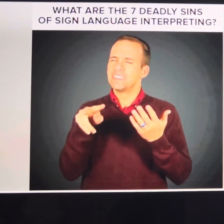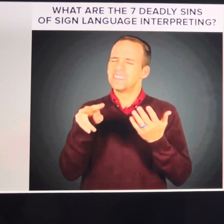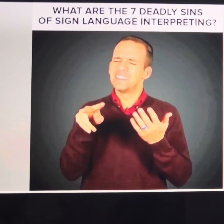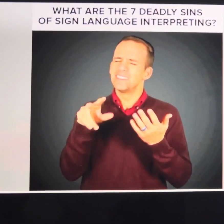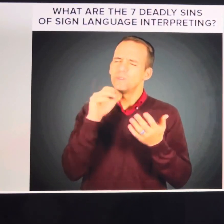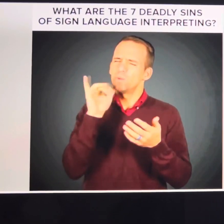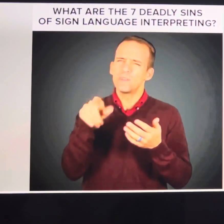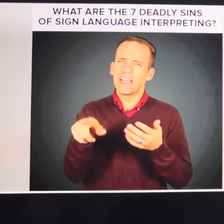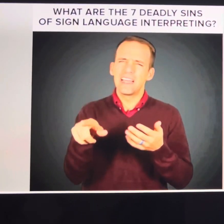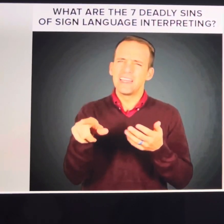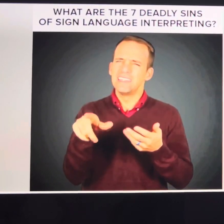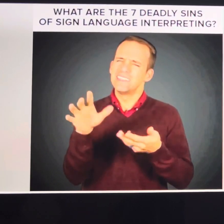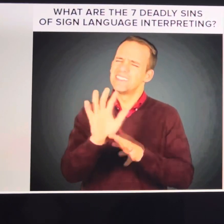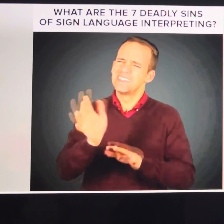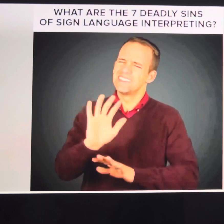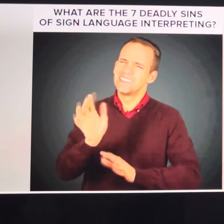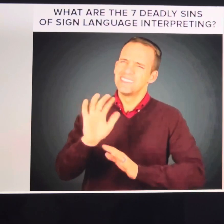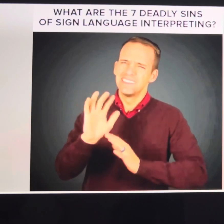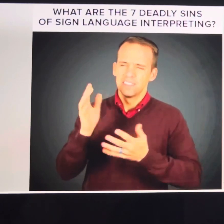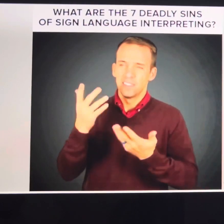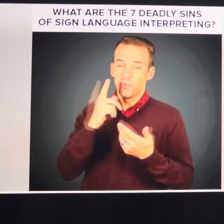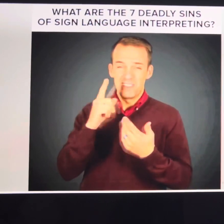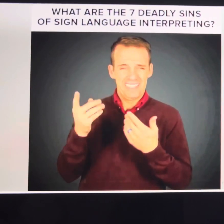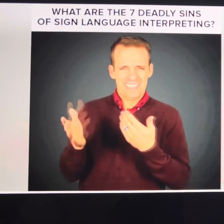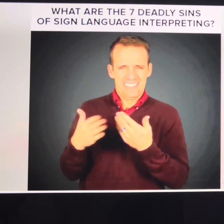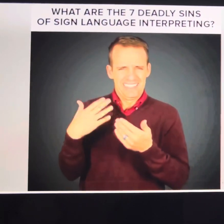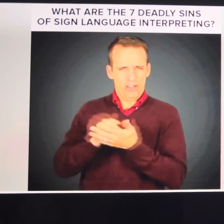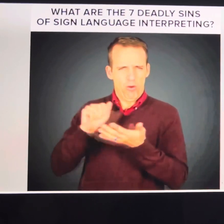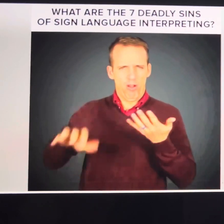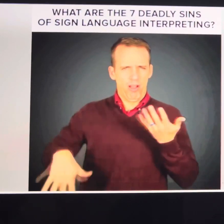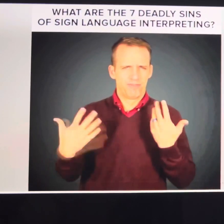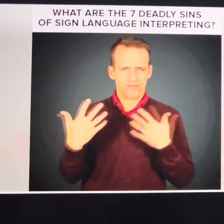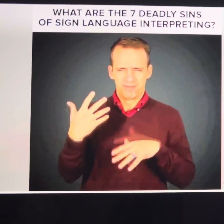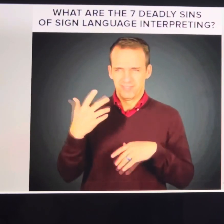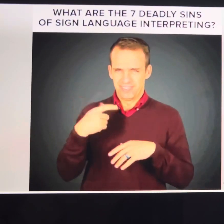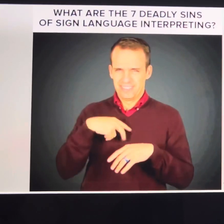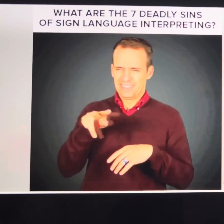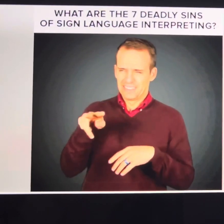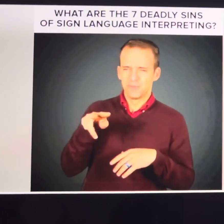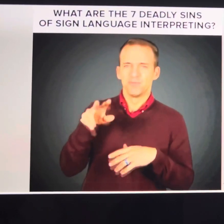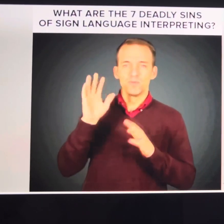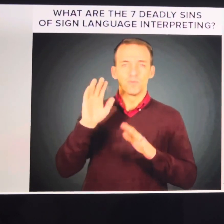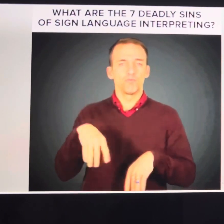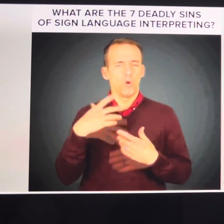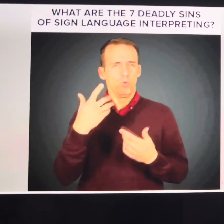there's few things that I look at and I just want to say, don't do that.